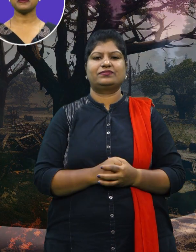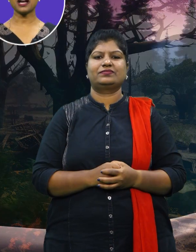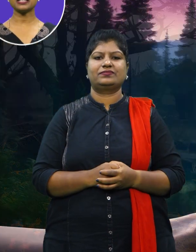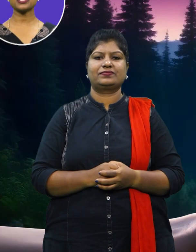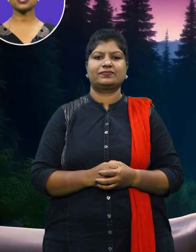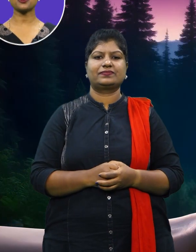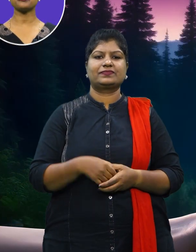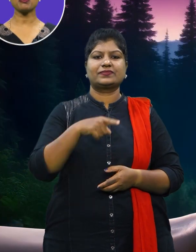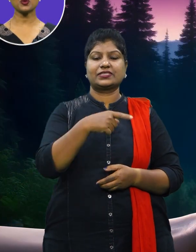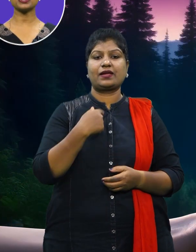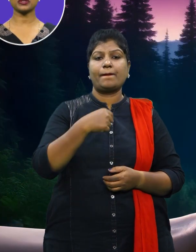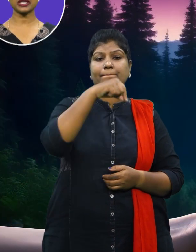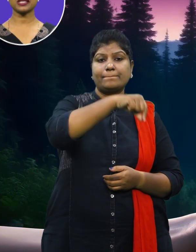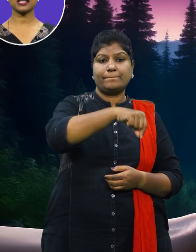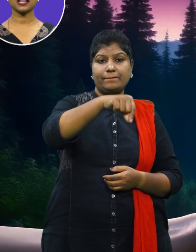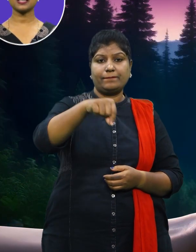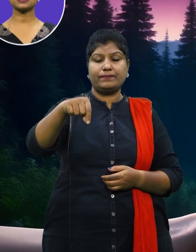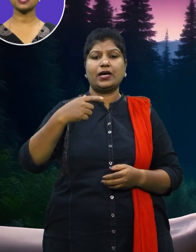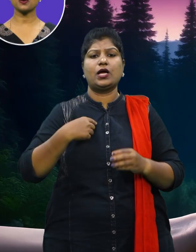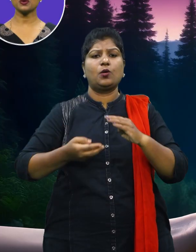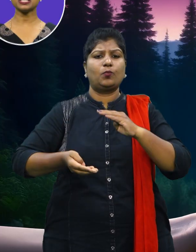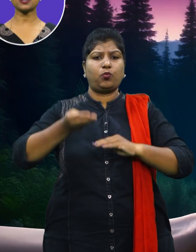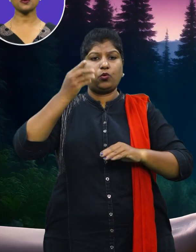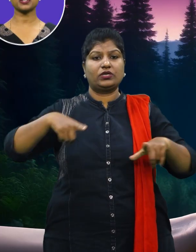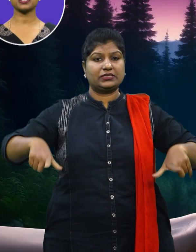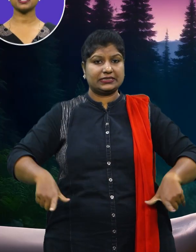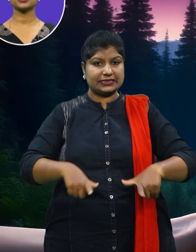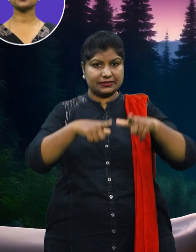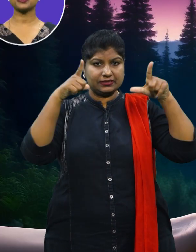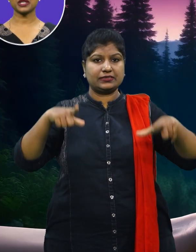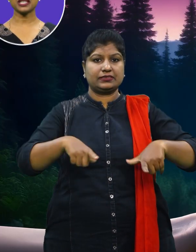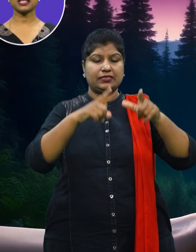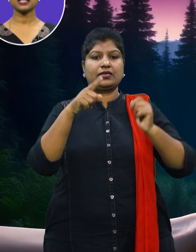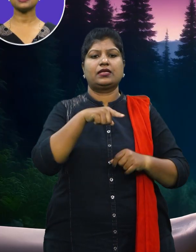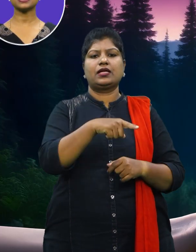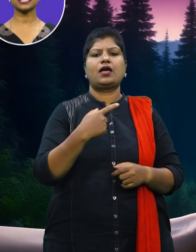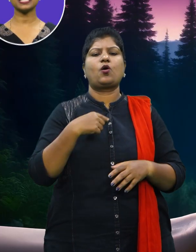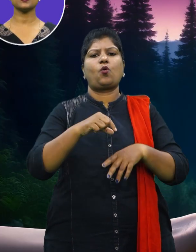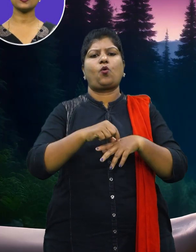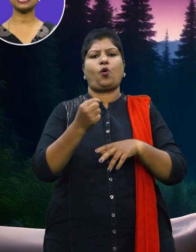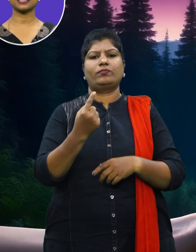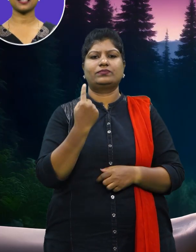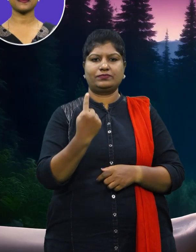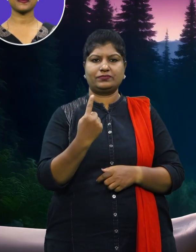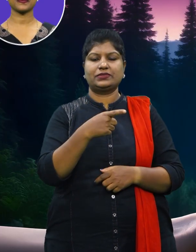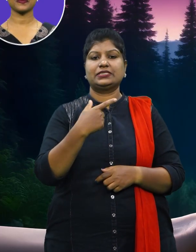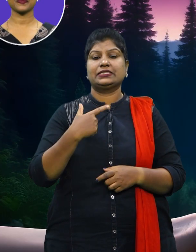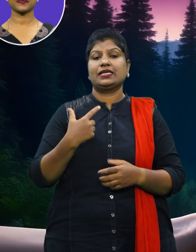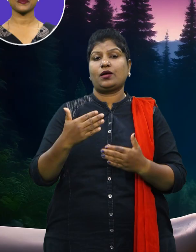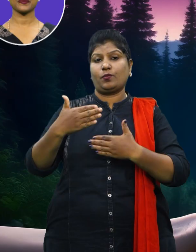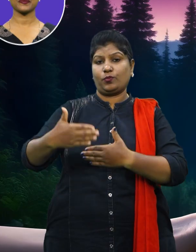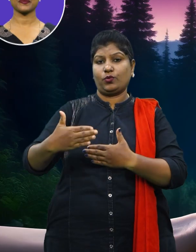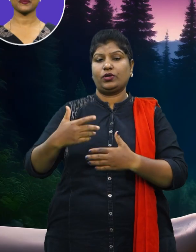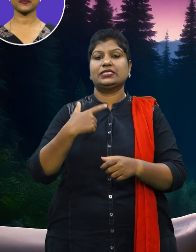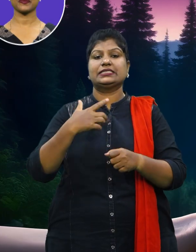The plantation of more trees is the only option to protect the green wealth.